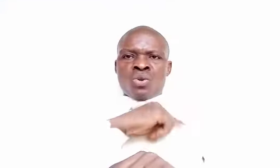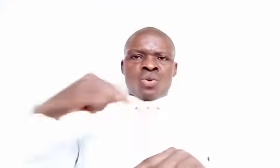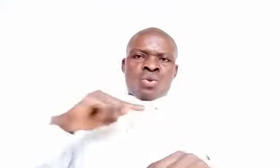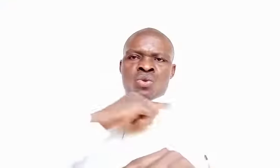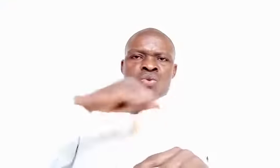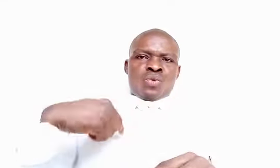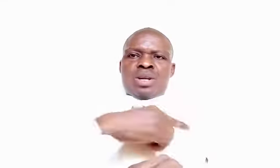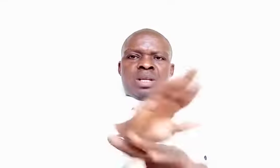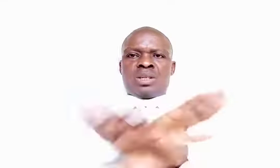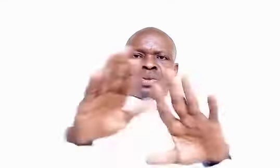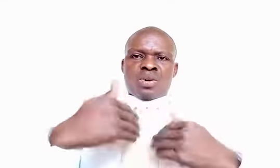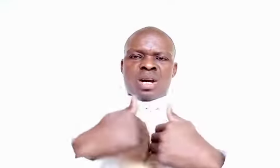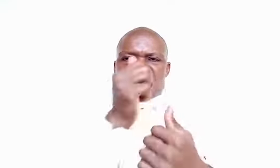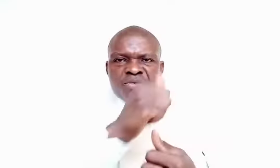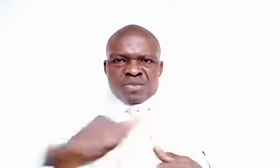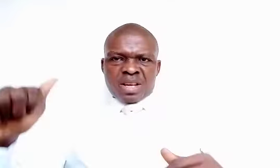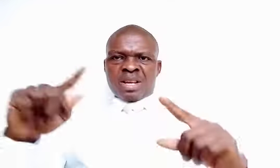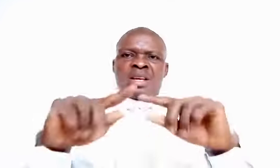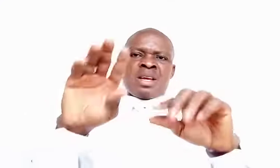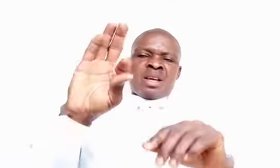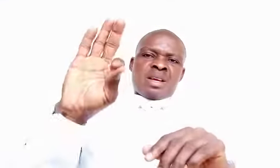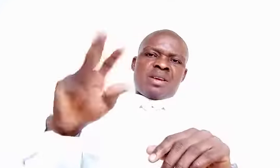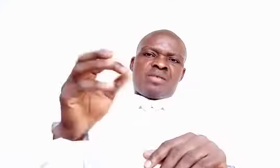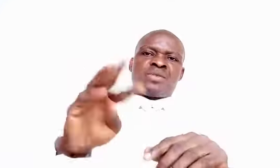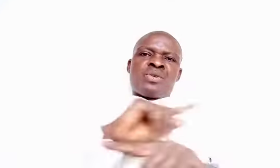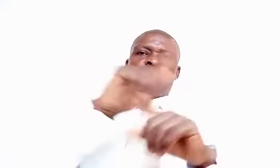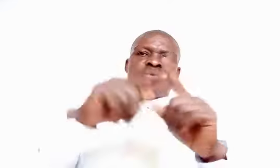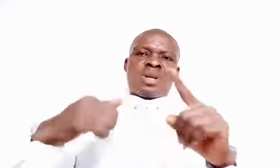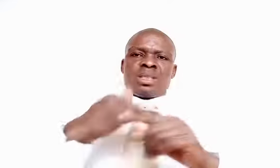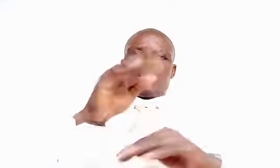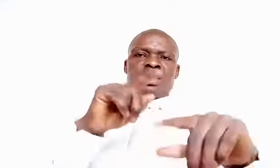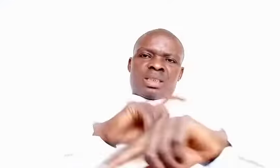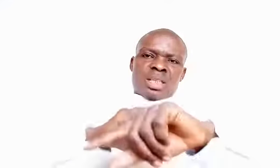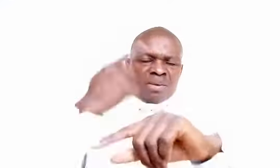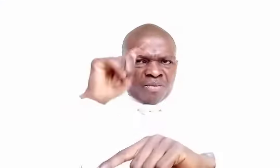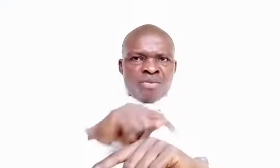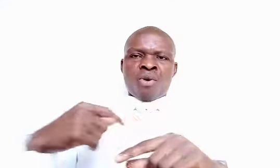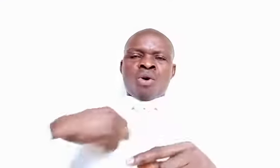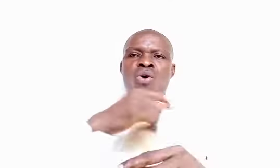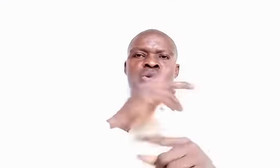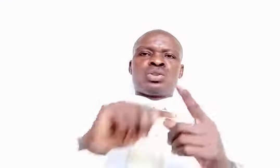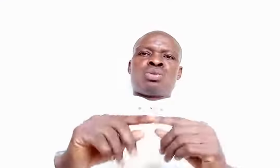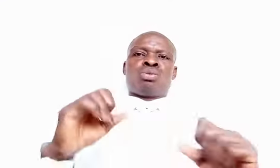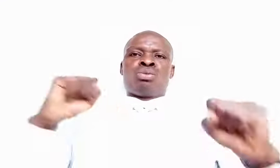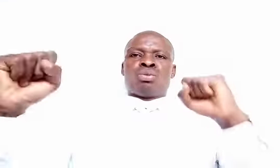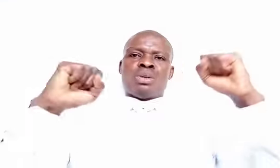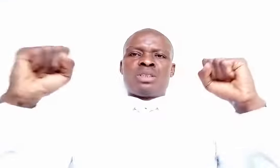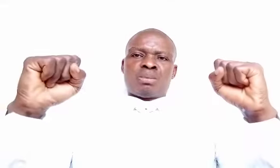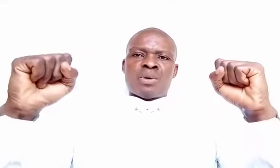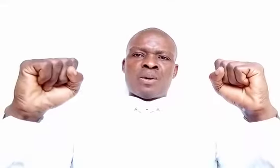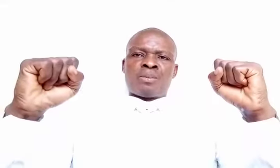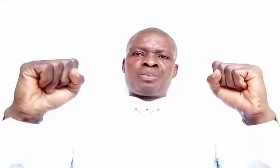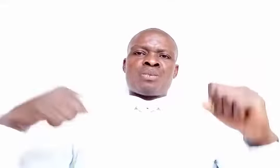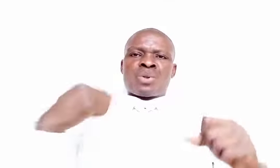field. Whenever it is time for us to have our annual inter-house sport competitions, we usually go